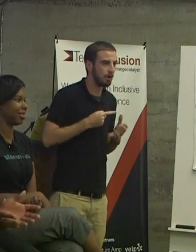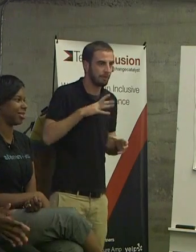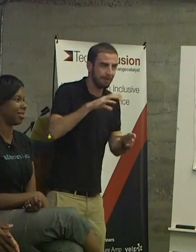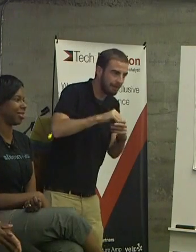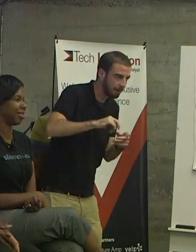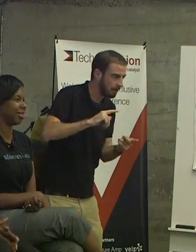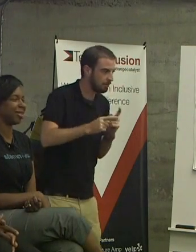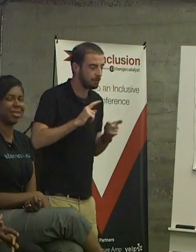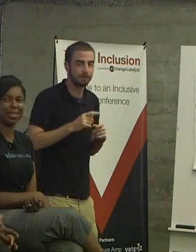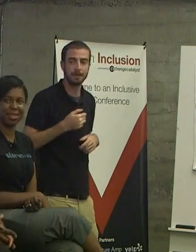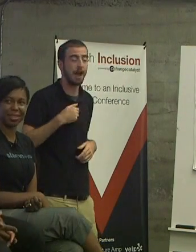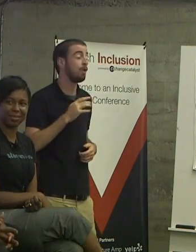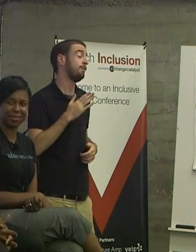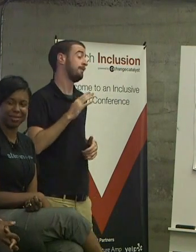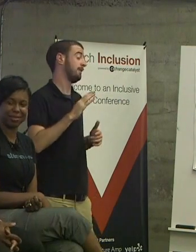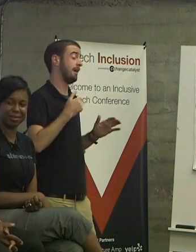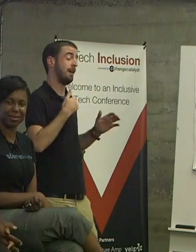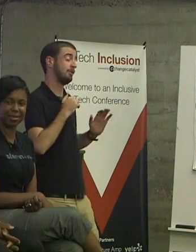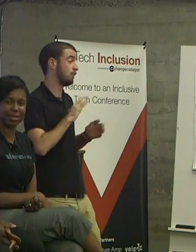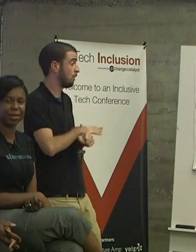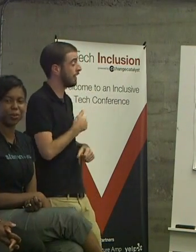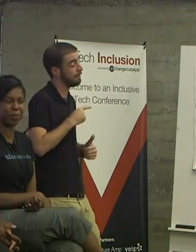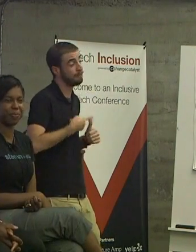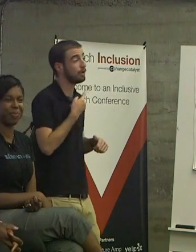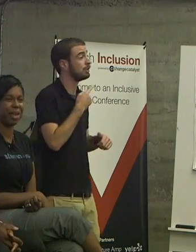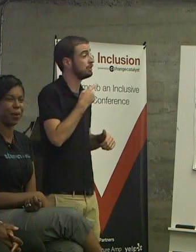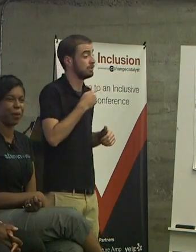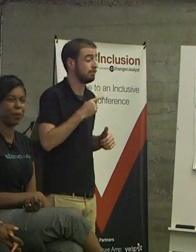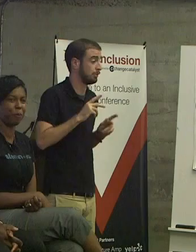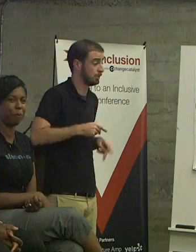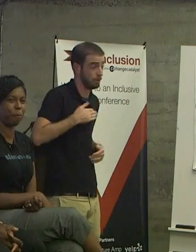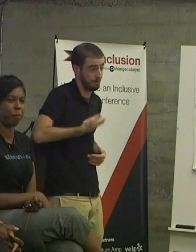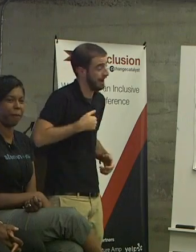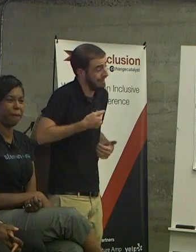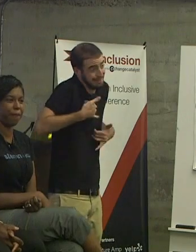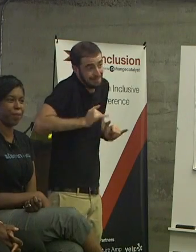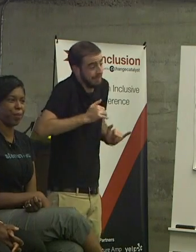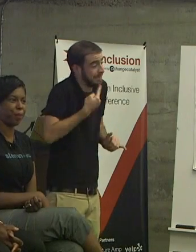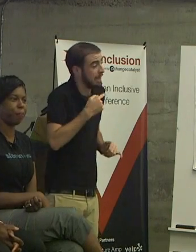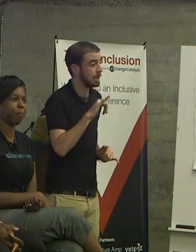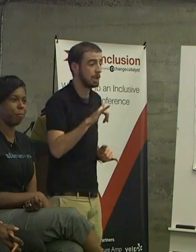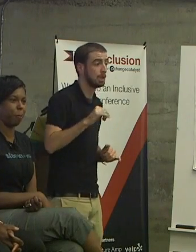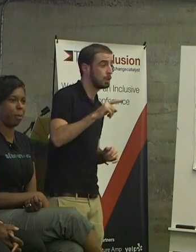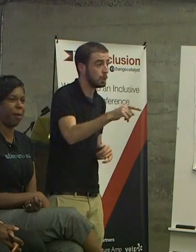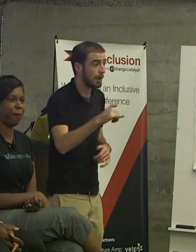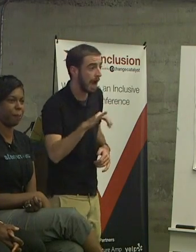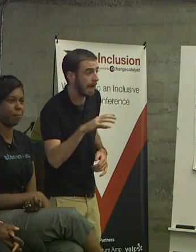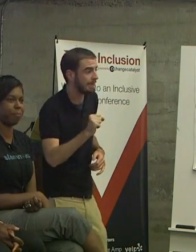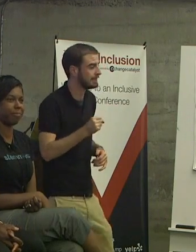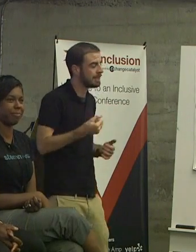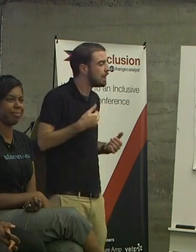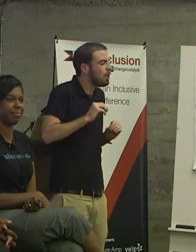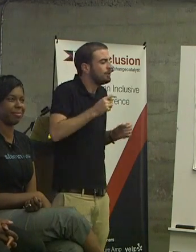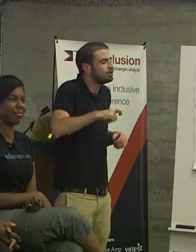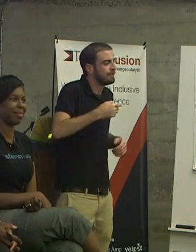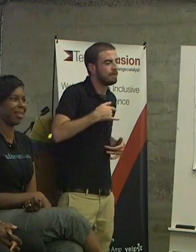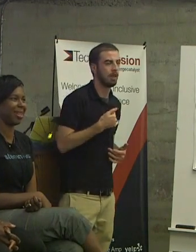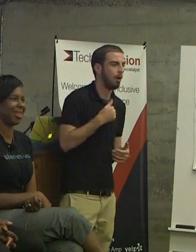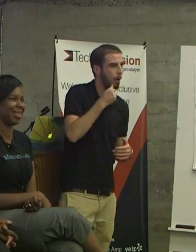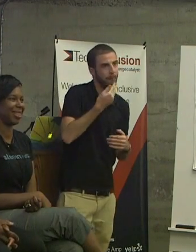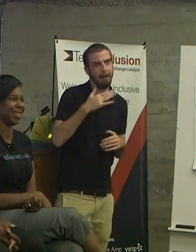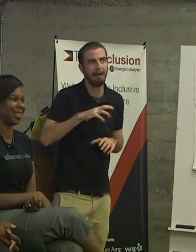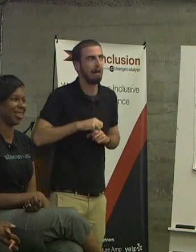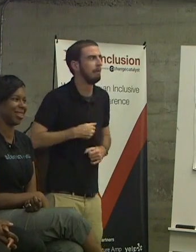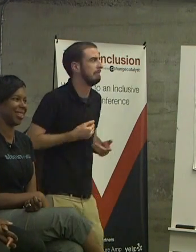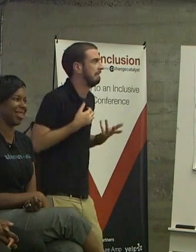and I will be the first one to say I catch myself saying you guys still. These are habits that we develop, and no one should feel like they're a bad